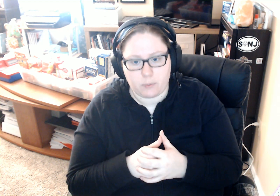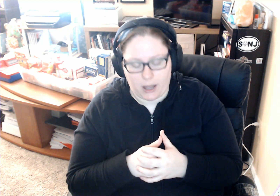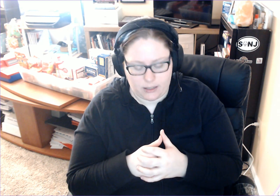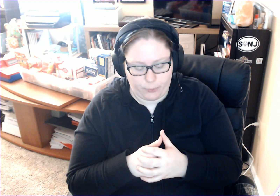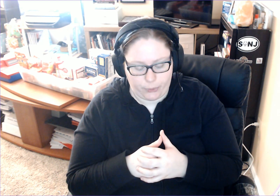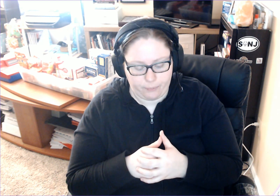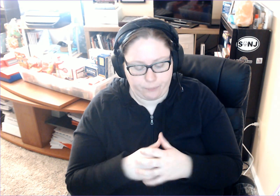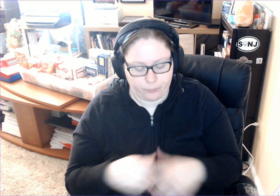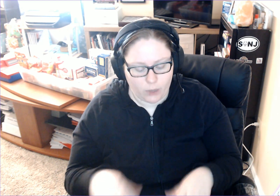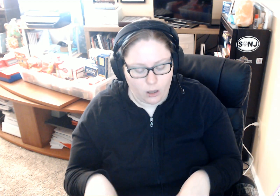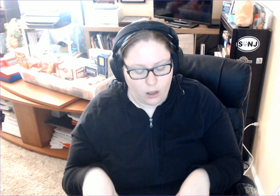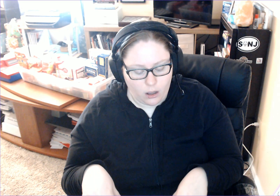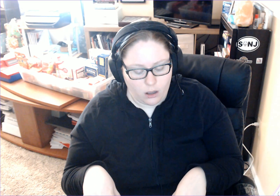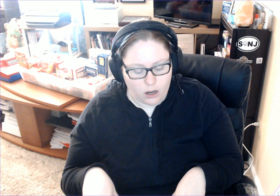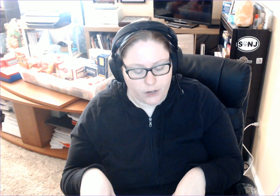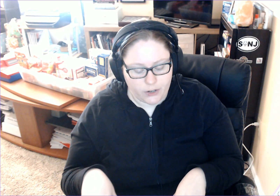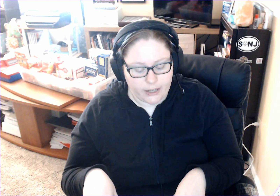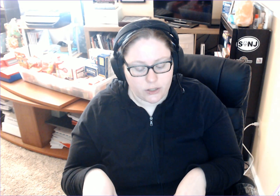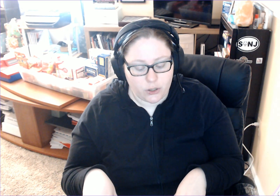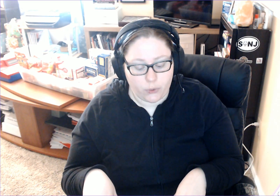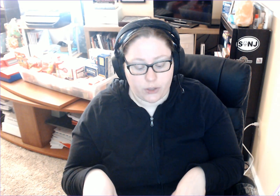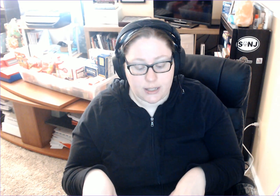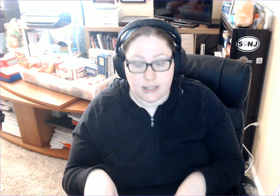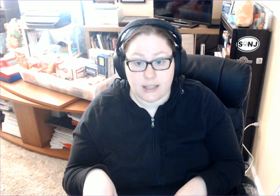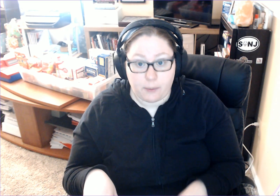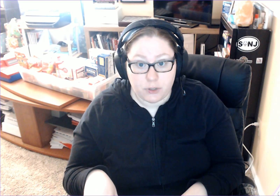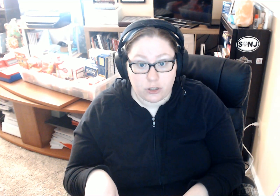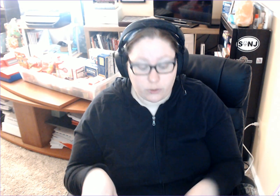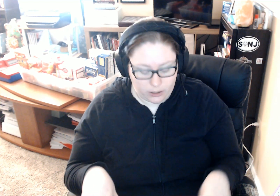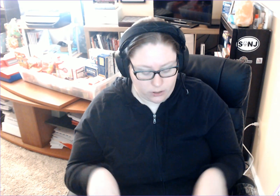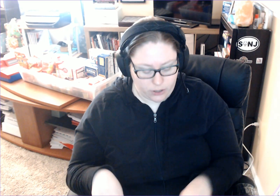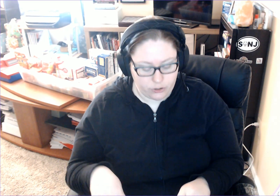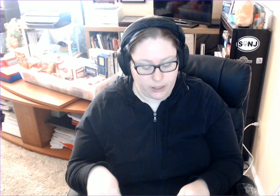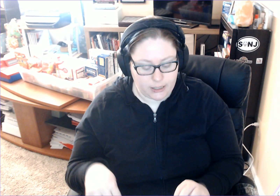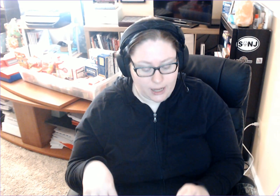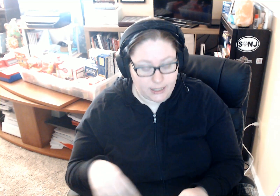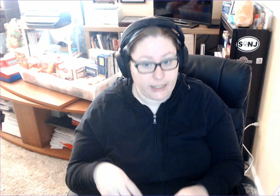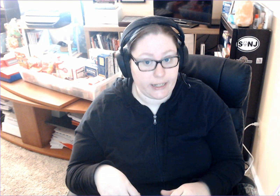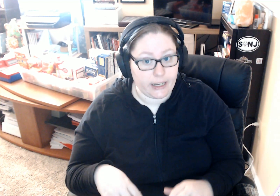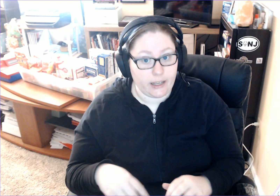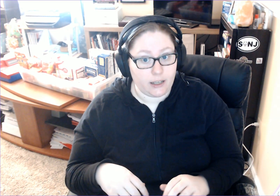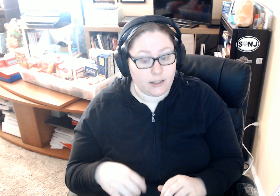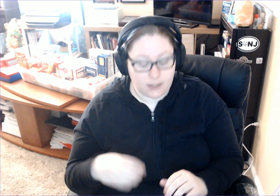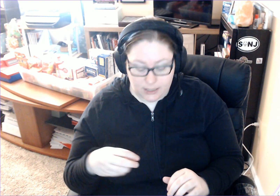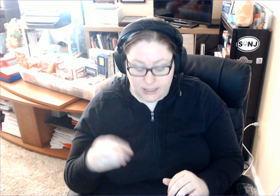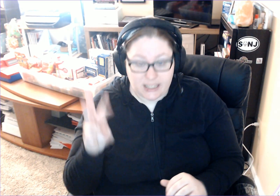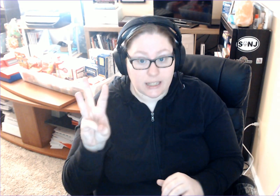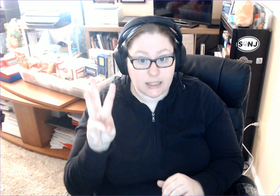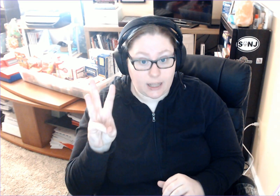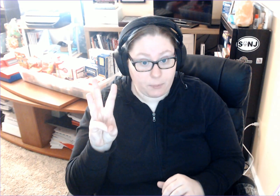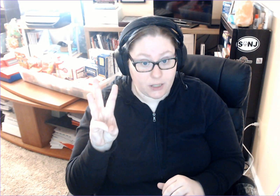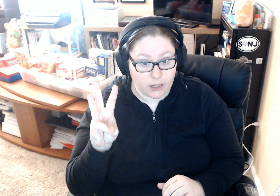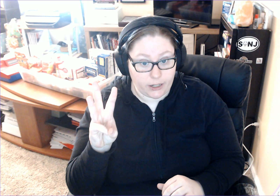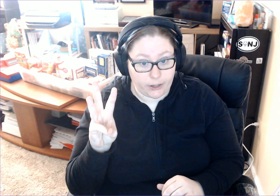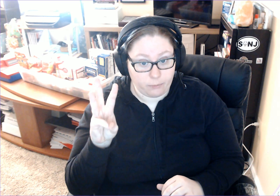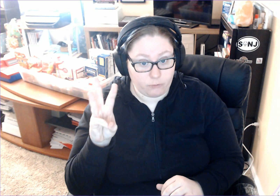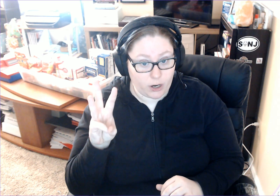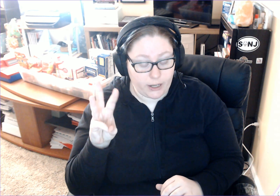possible. Alright, so the steps to doing laundry. I see 6 steps on here, right? 6